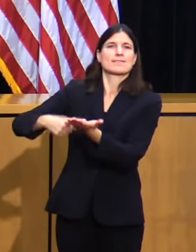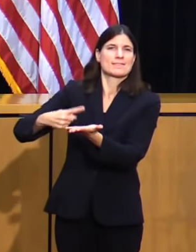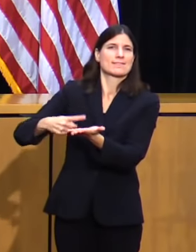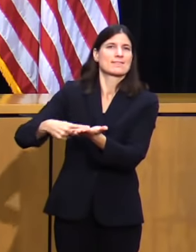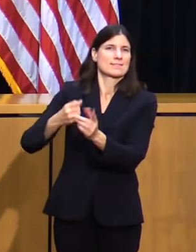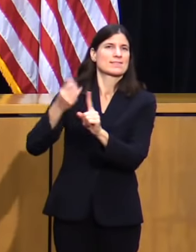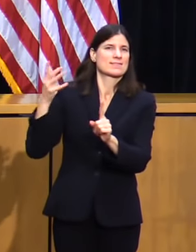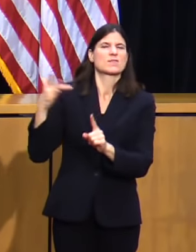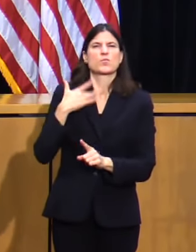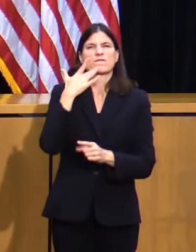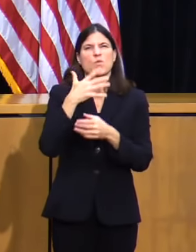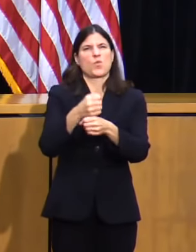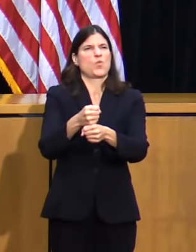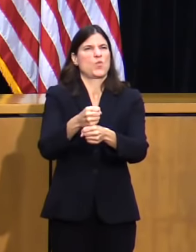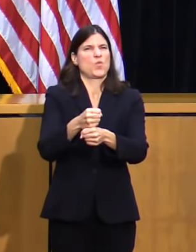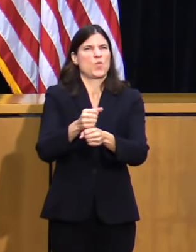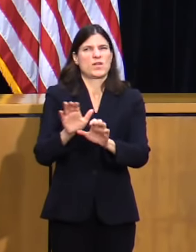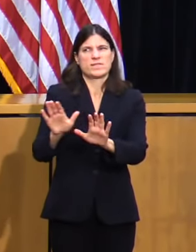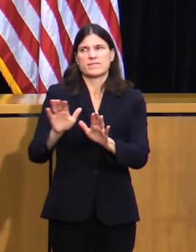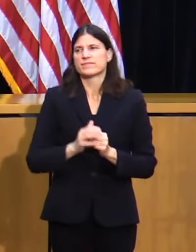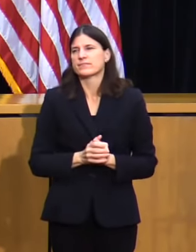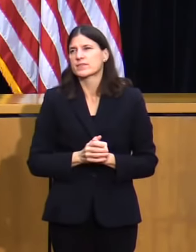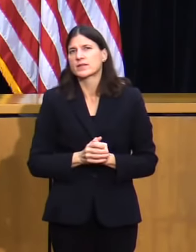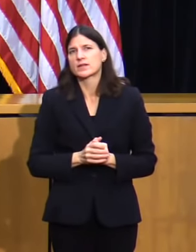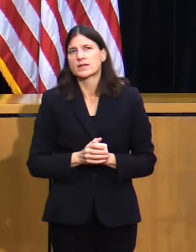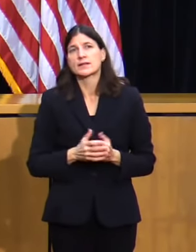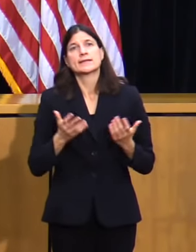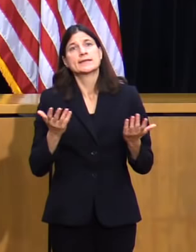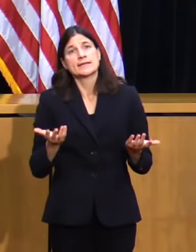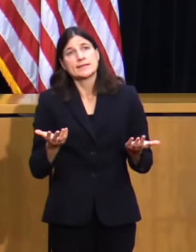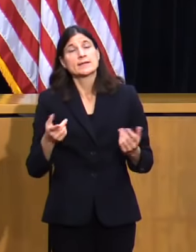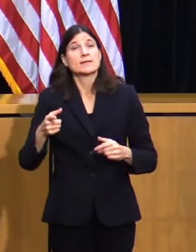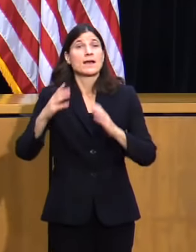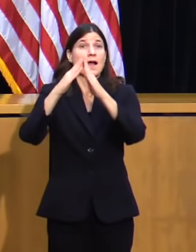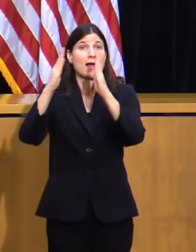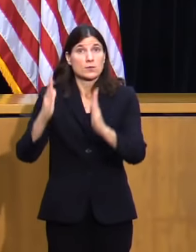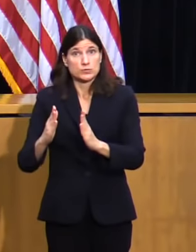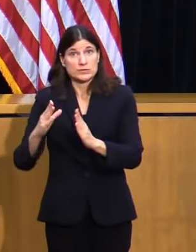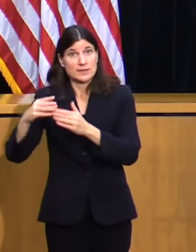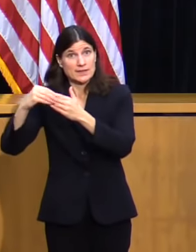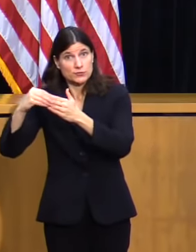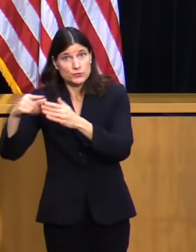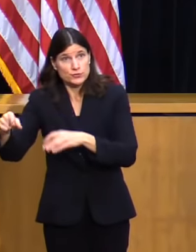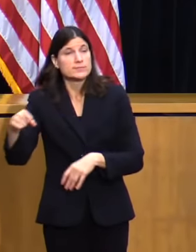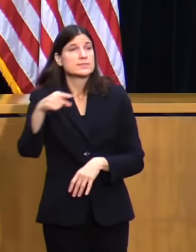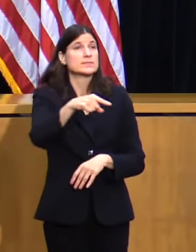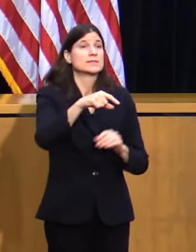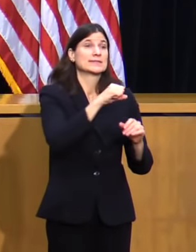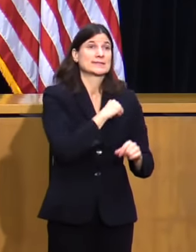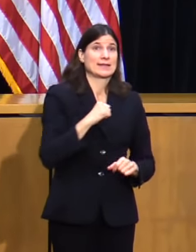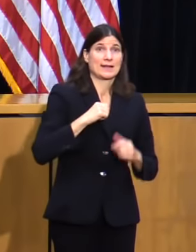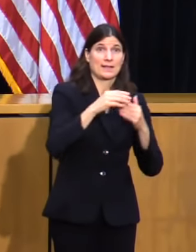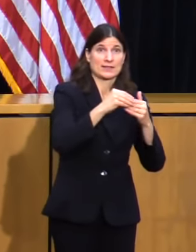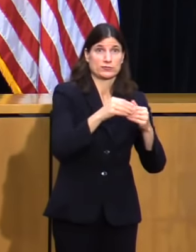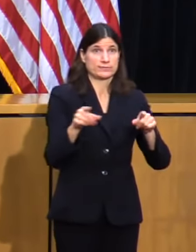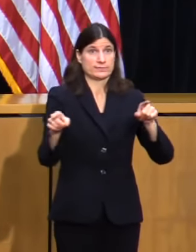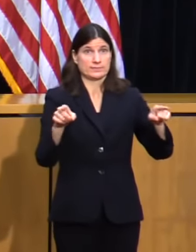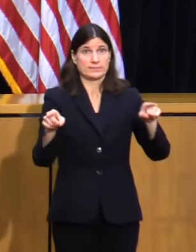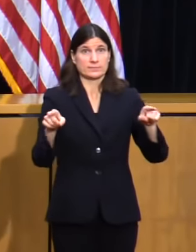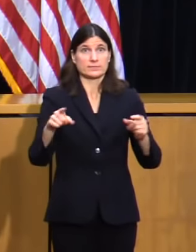was something that both leaders in the House and Senate said they would not do. And it's pretty hard to